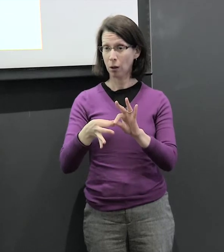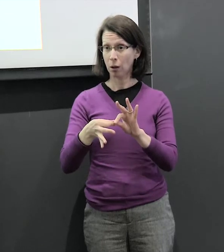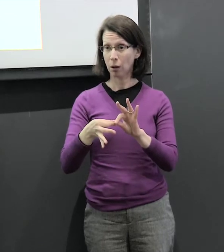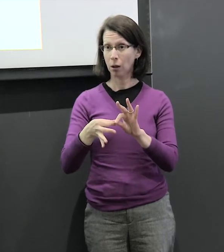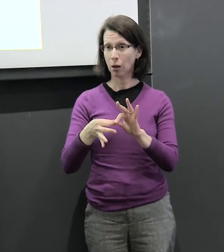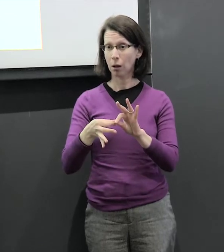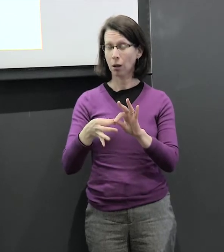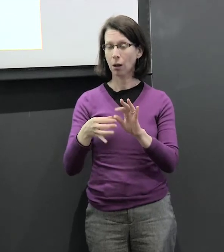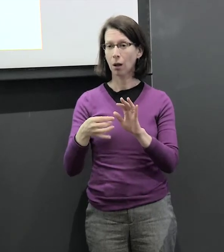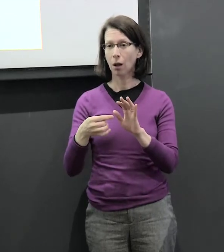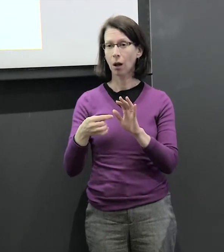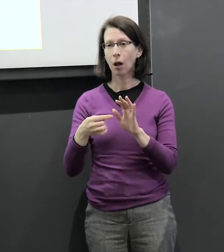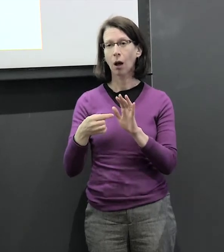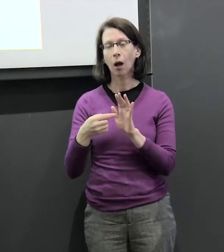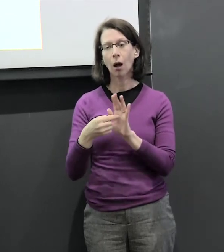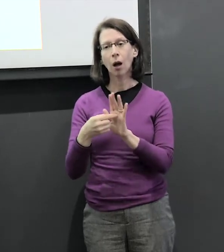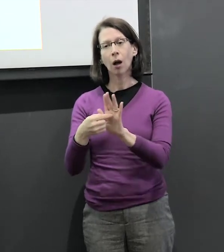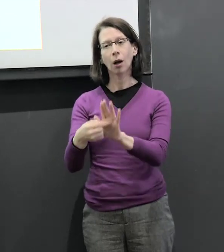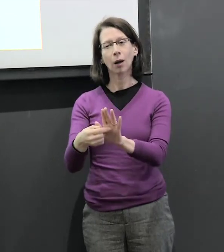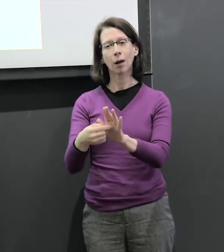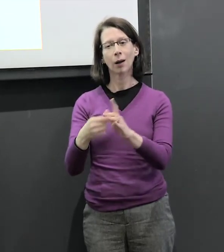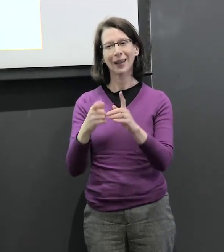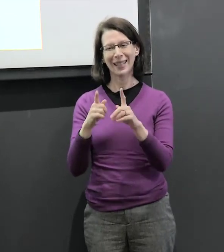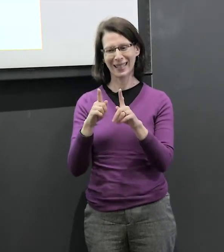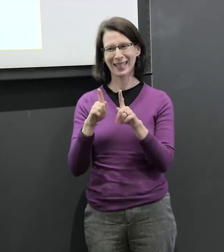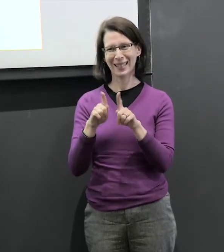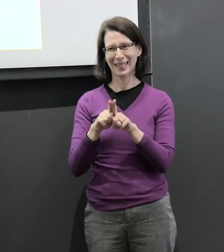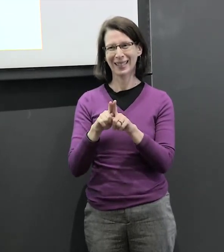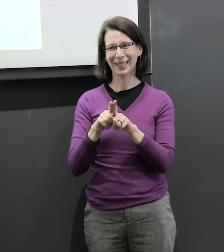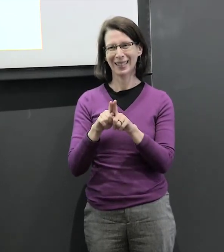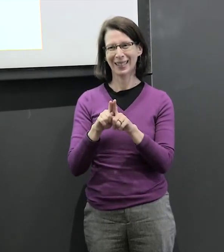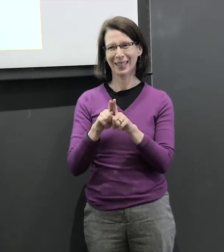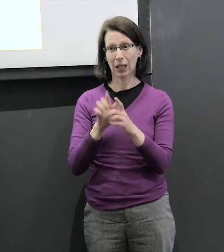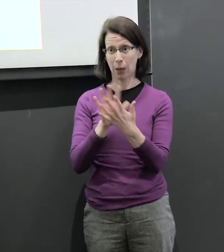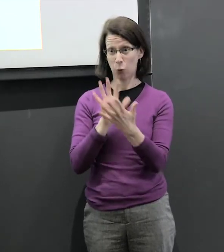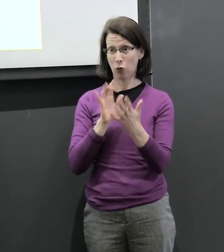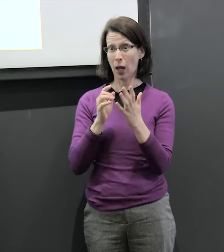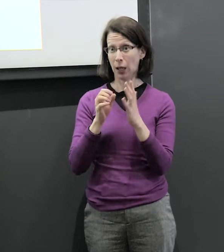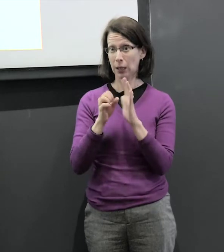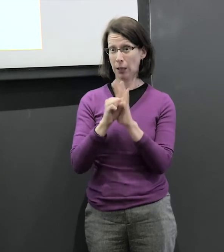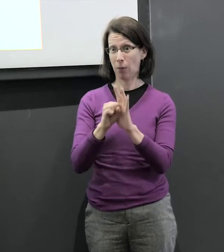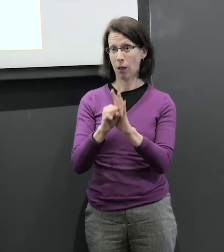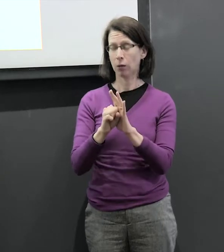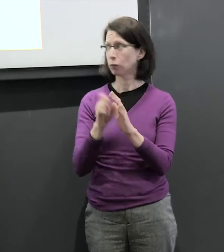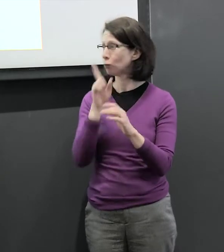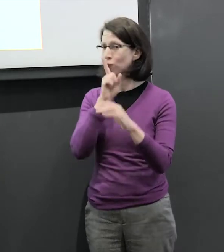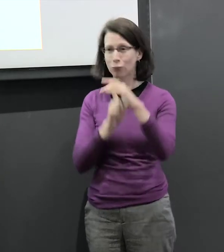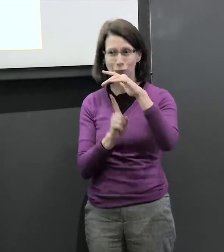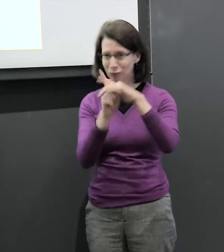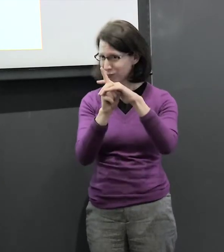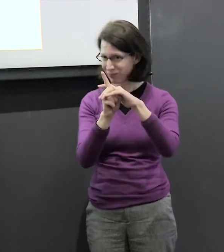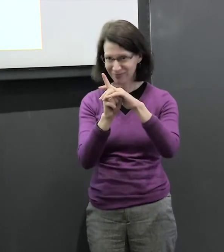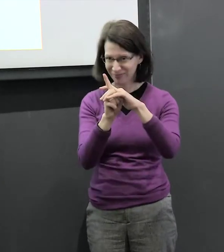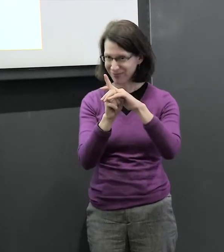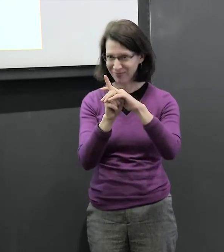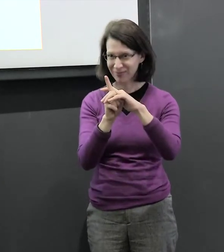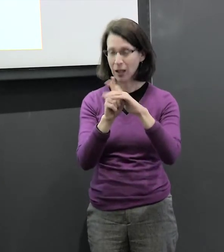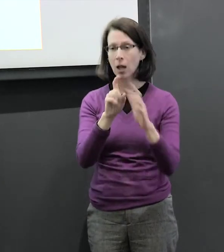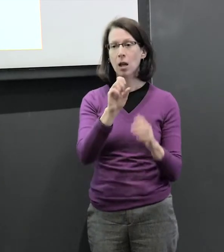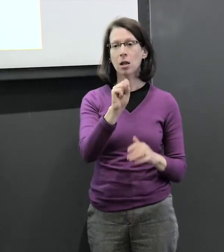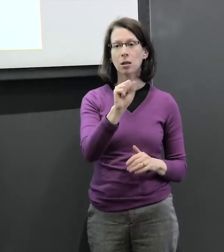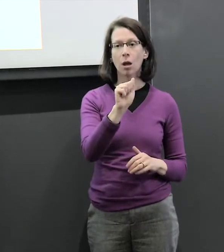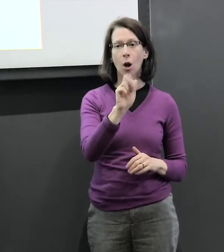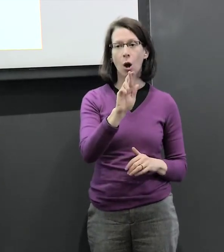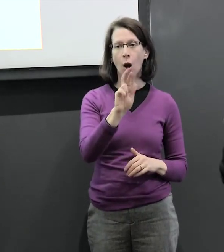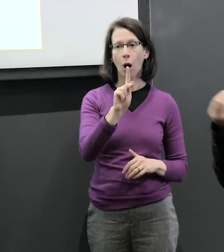represented by giving the same abstract symbol, which is not pronounced, on Sarkozy and